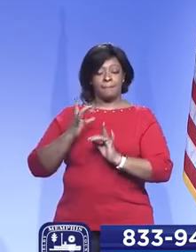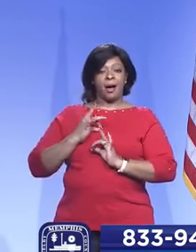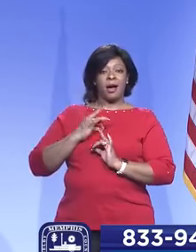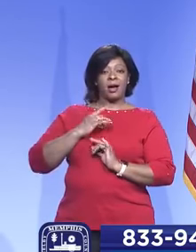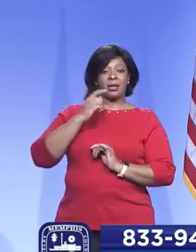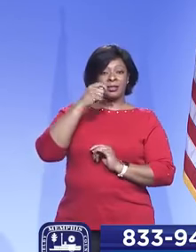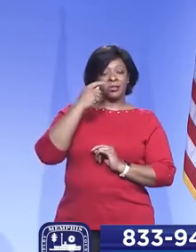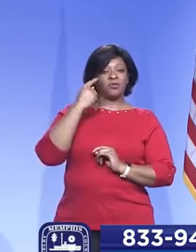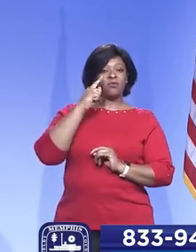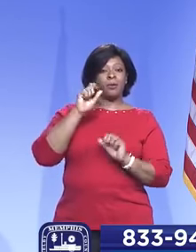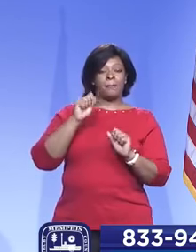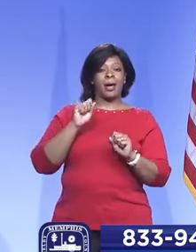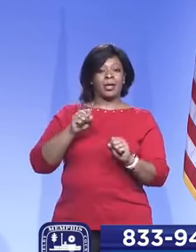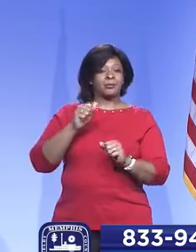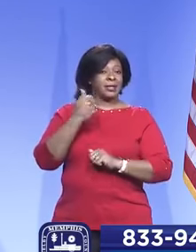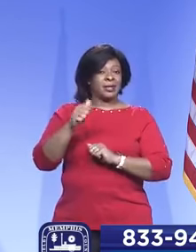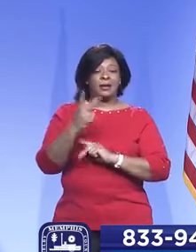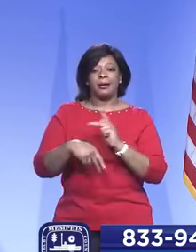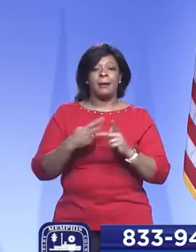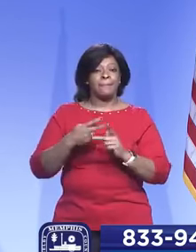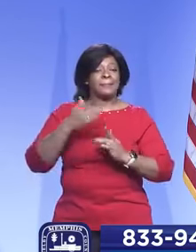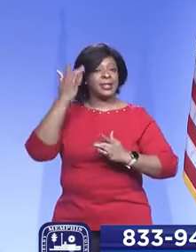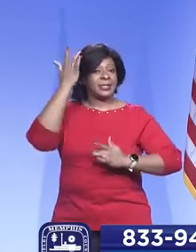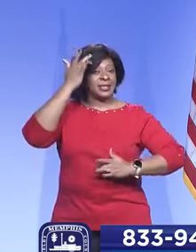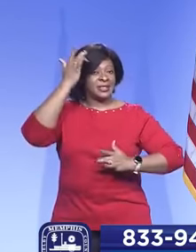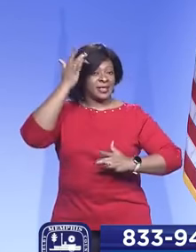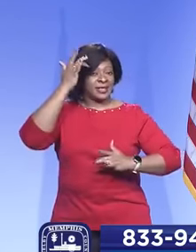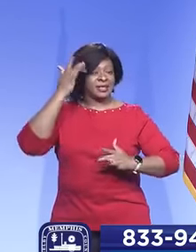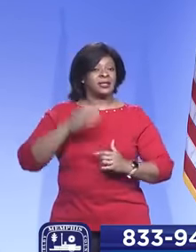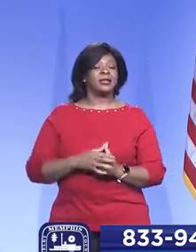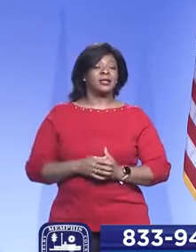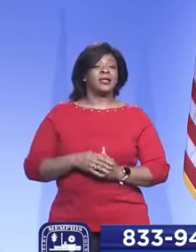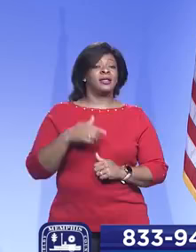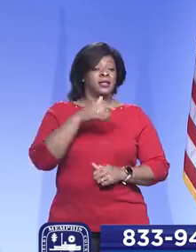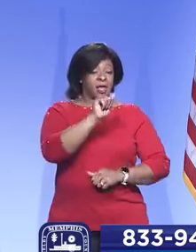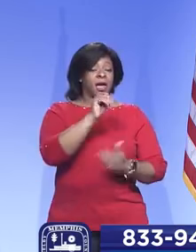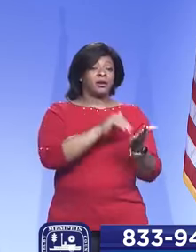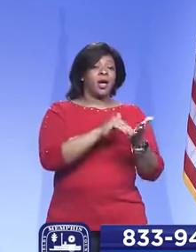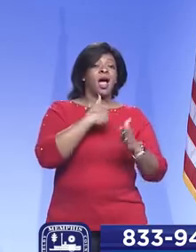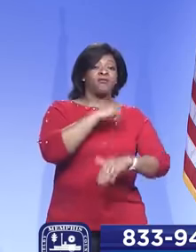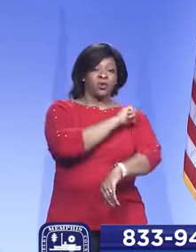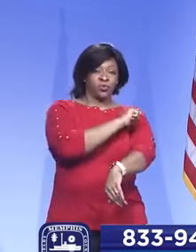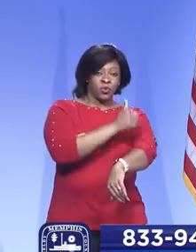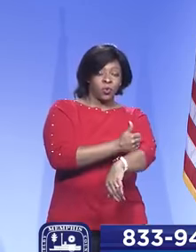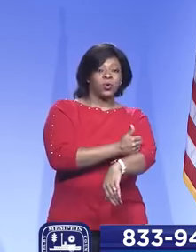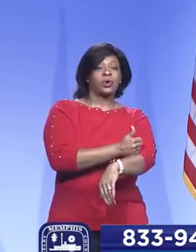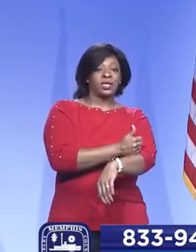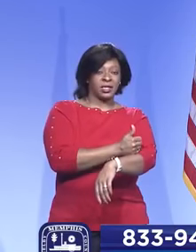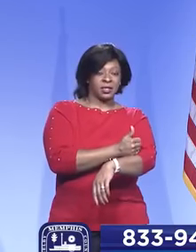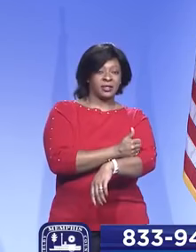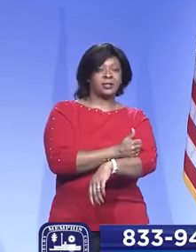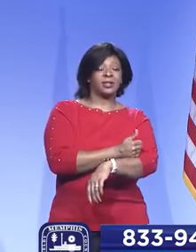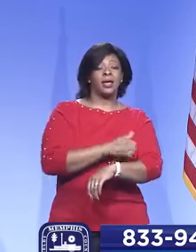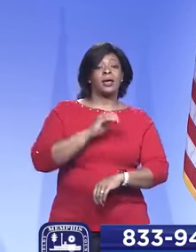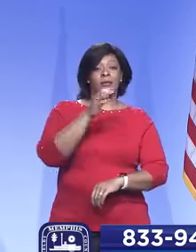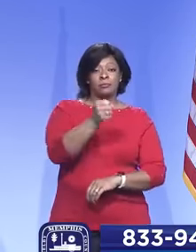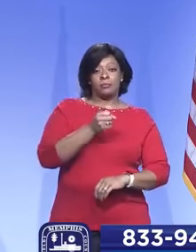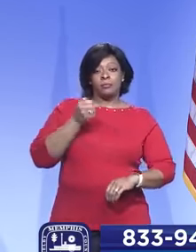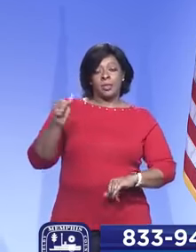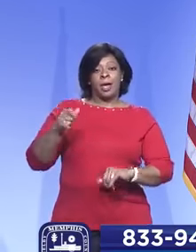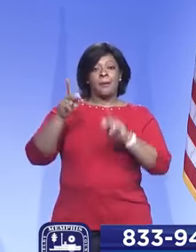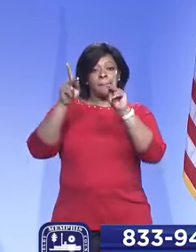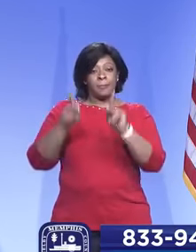for a communicable disease. And they have the authority to place the person